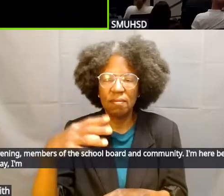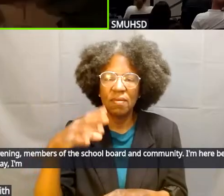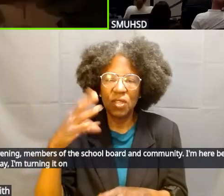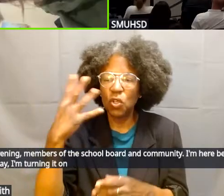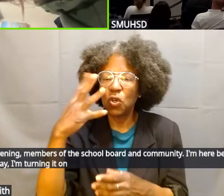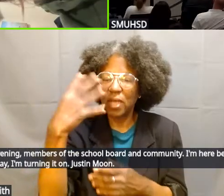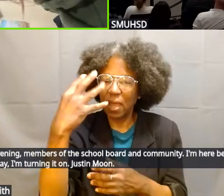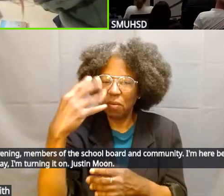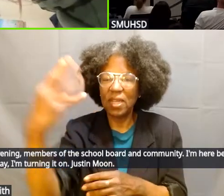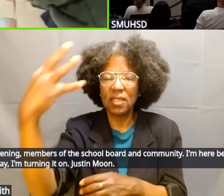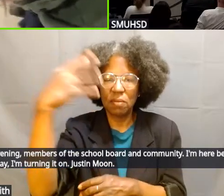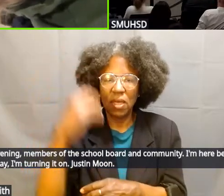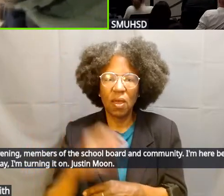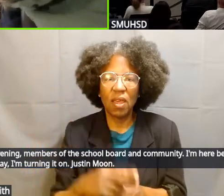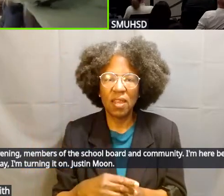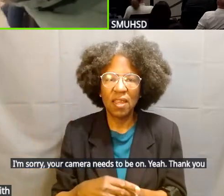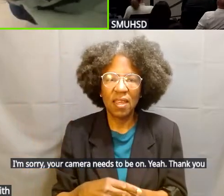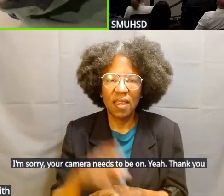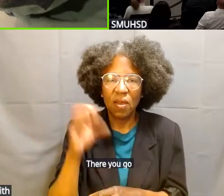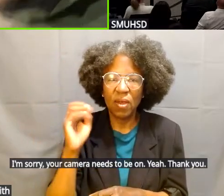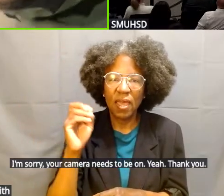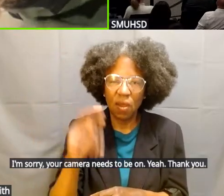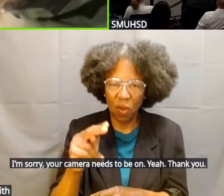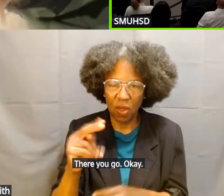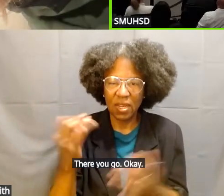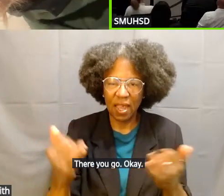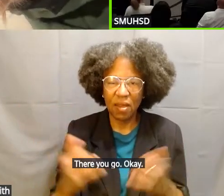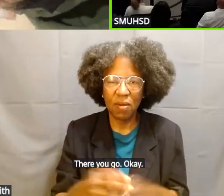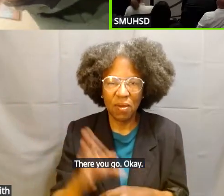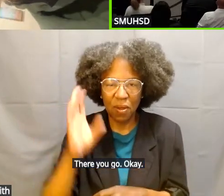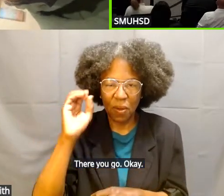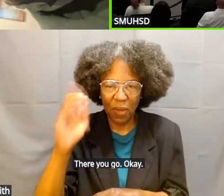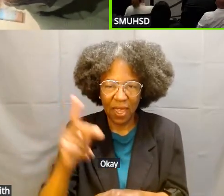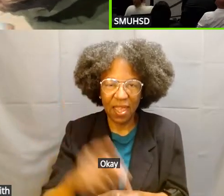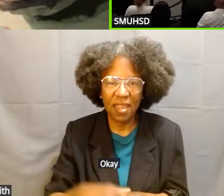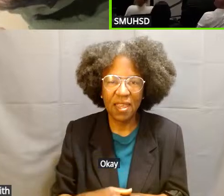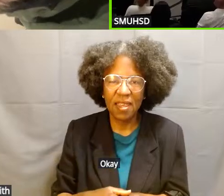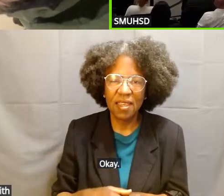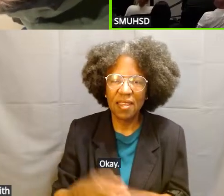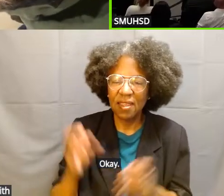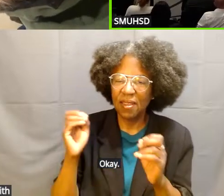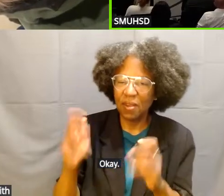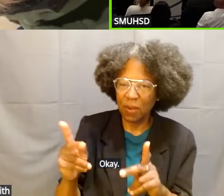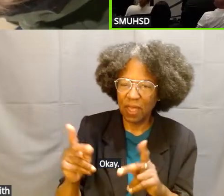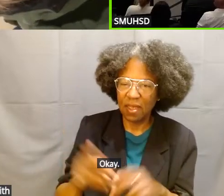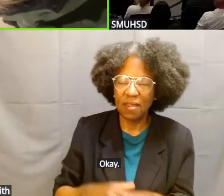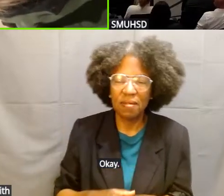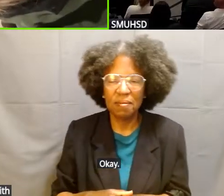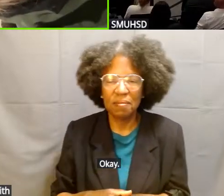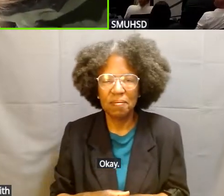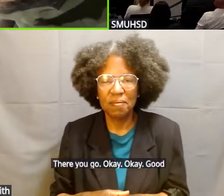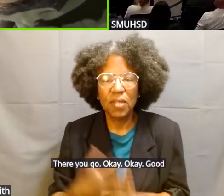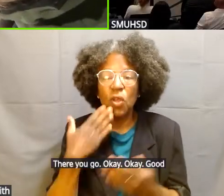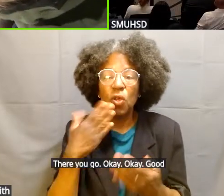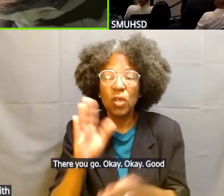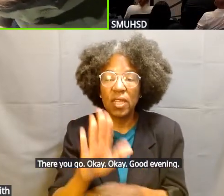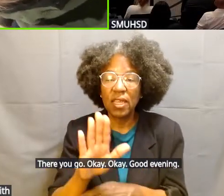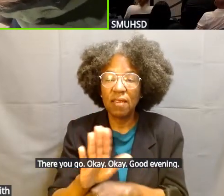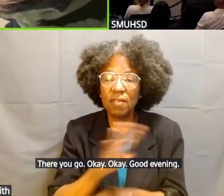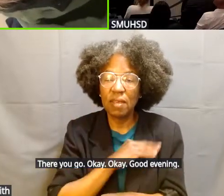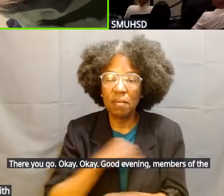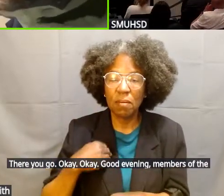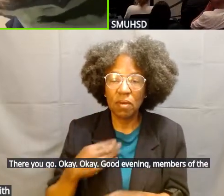minute. Thank you. There you go. Okay? Okay. Okay. Okay. Good evening, members of the school board